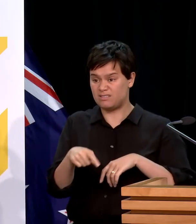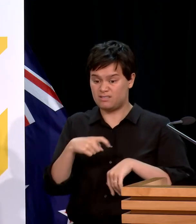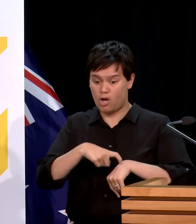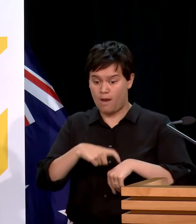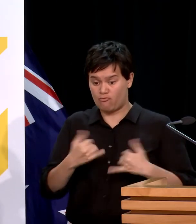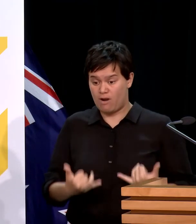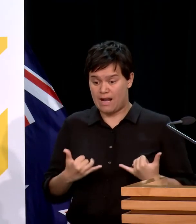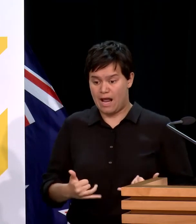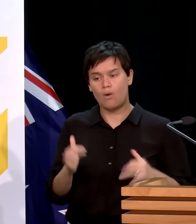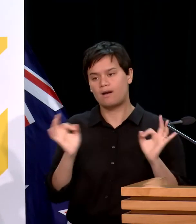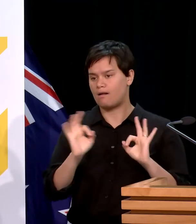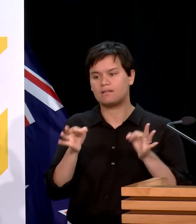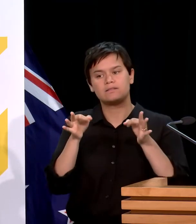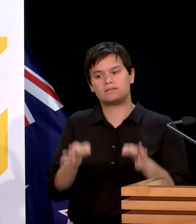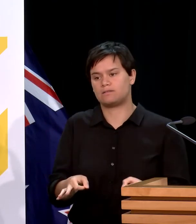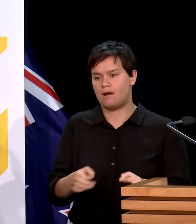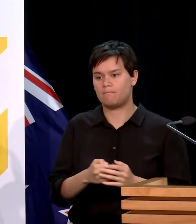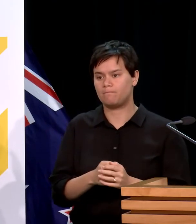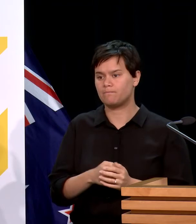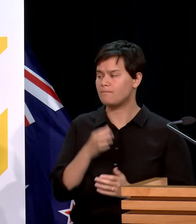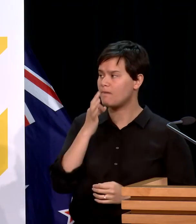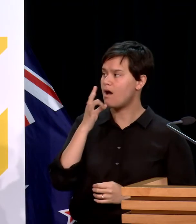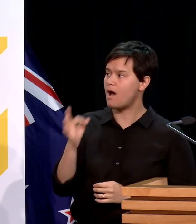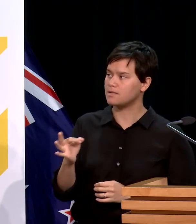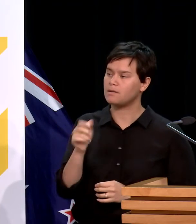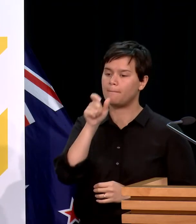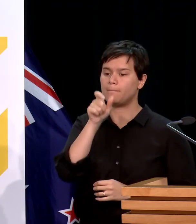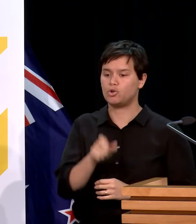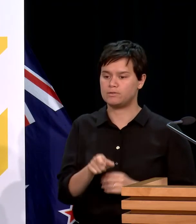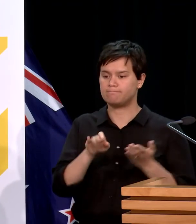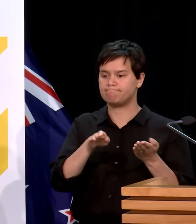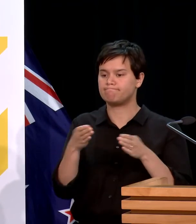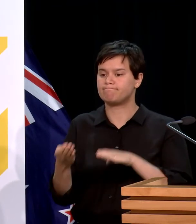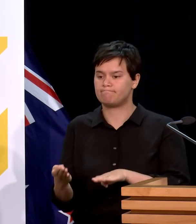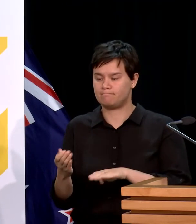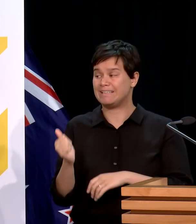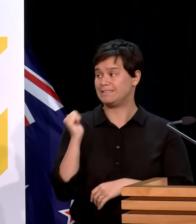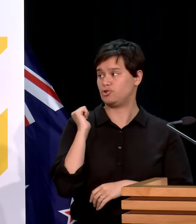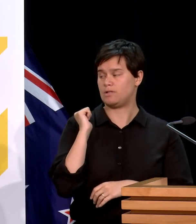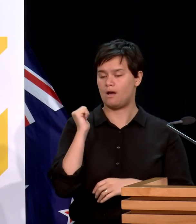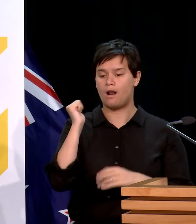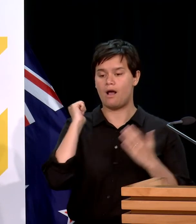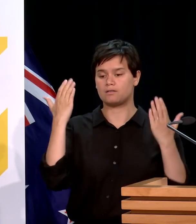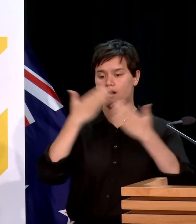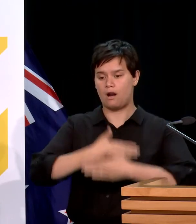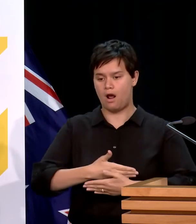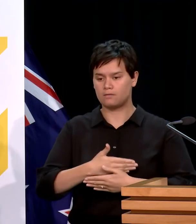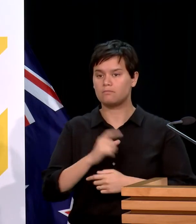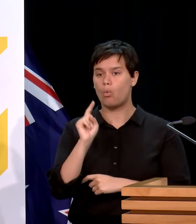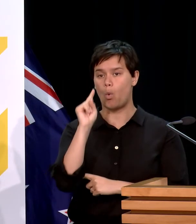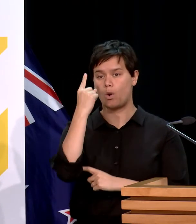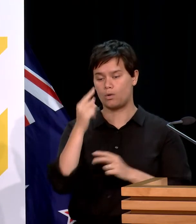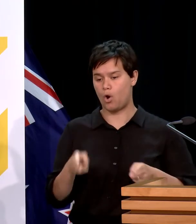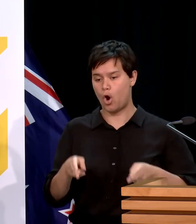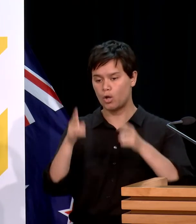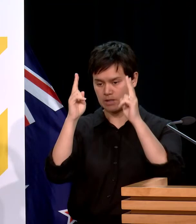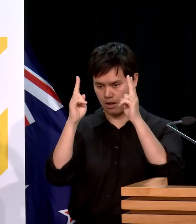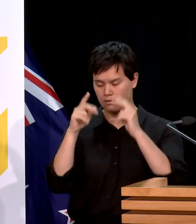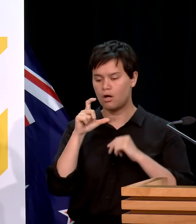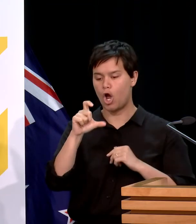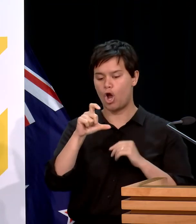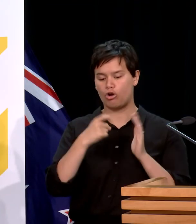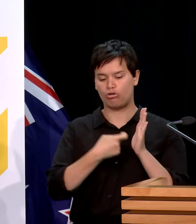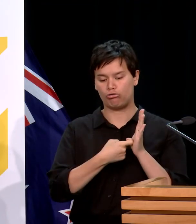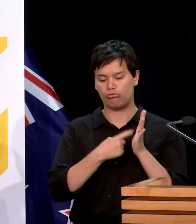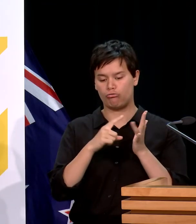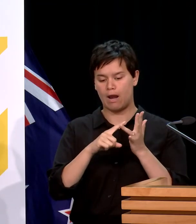on that. Can I just ask about the death in the Crown Plaza last night as well? What information can you give us about that and